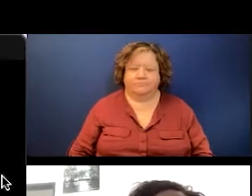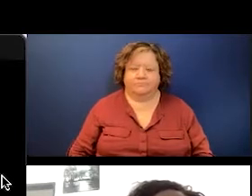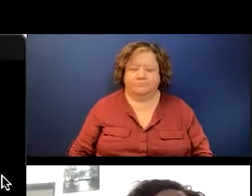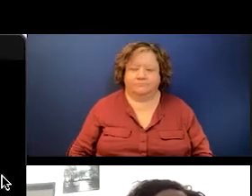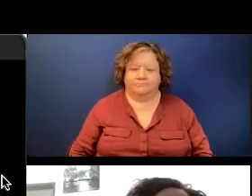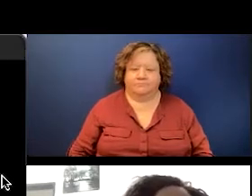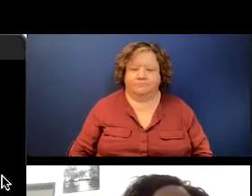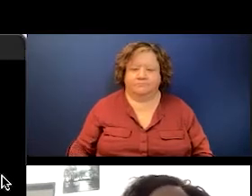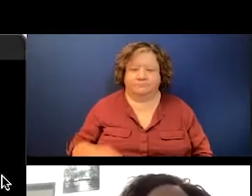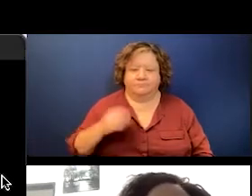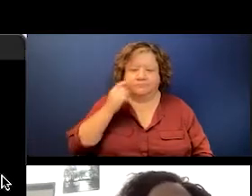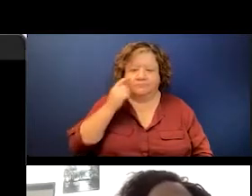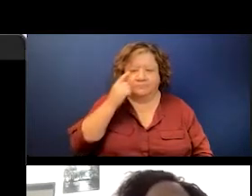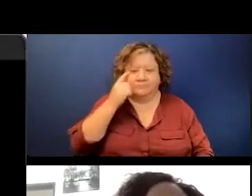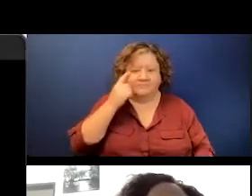Hello, everyone.